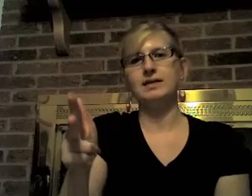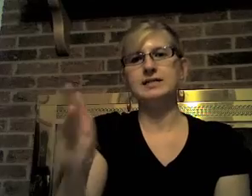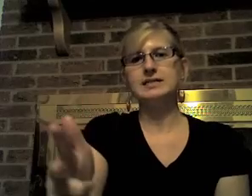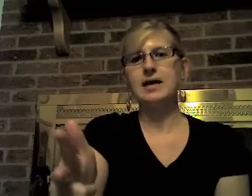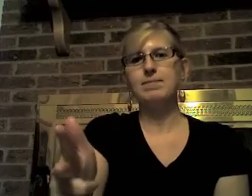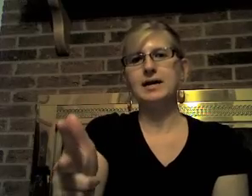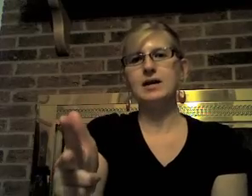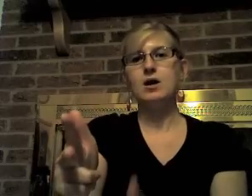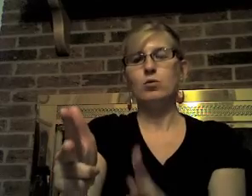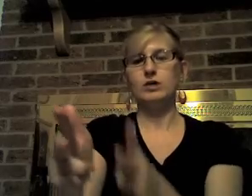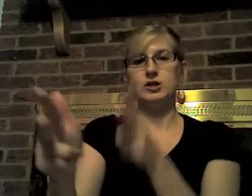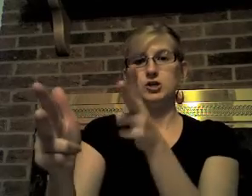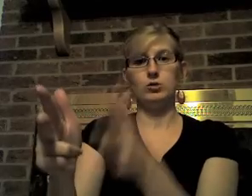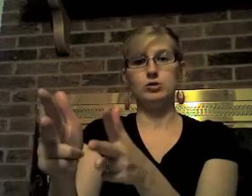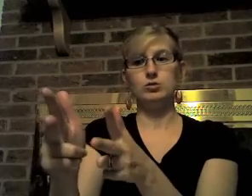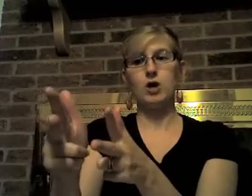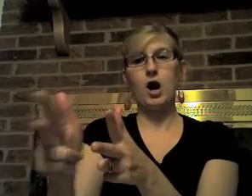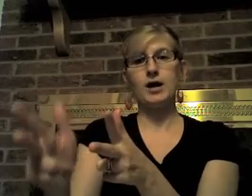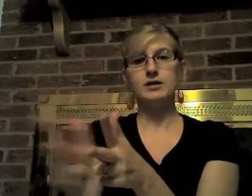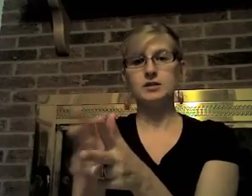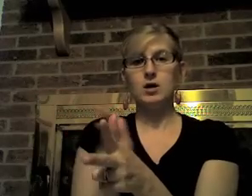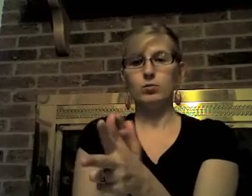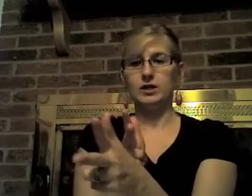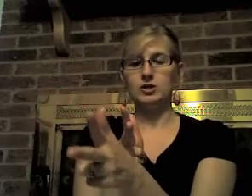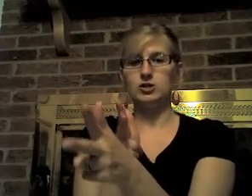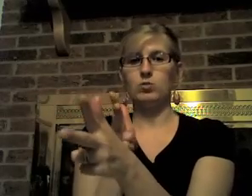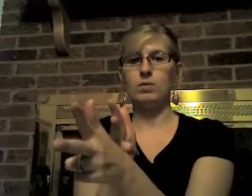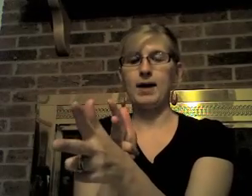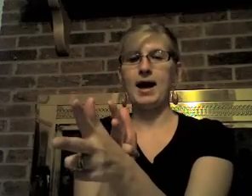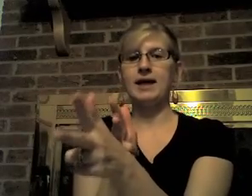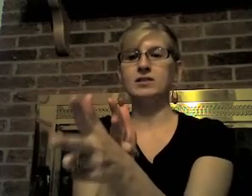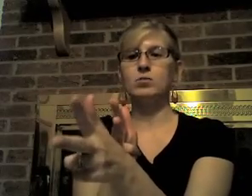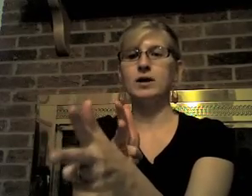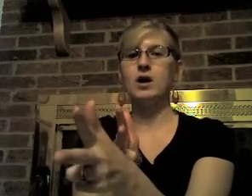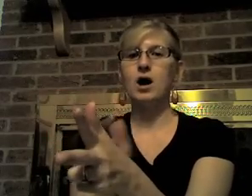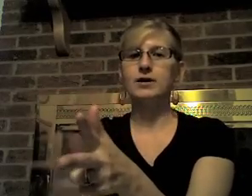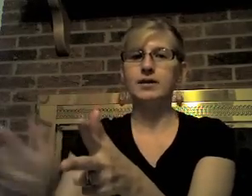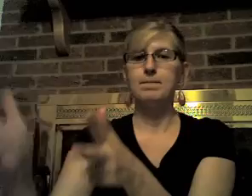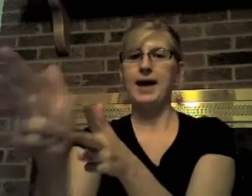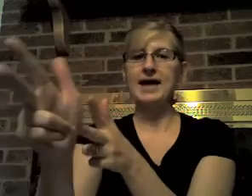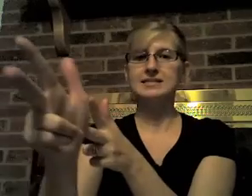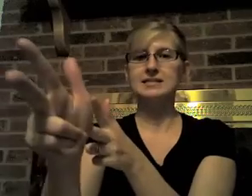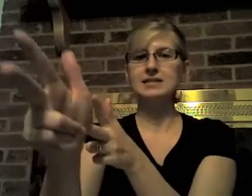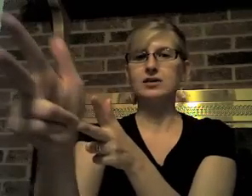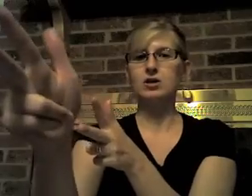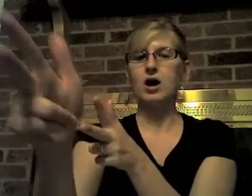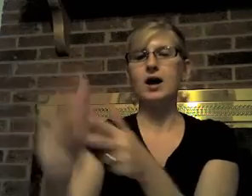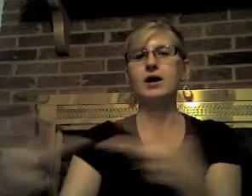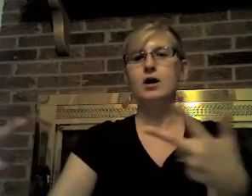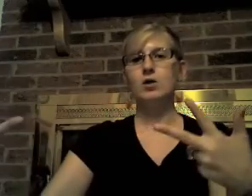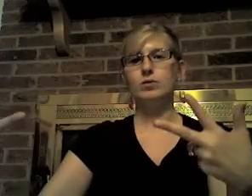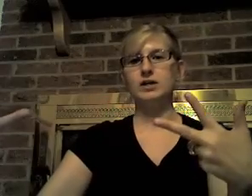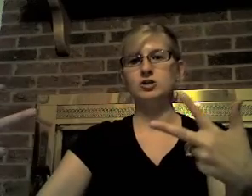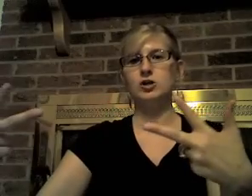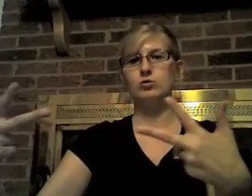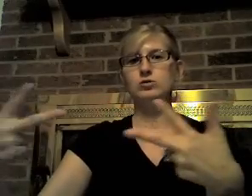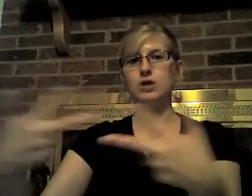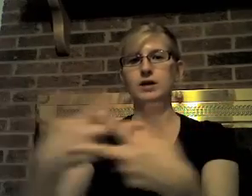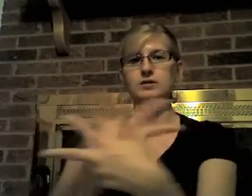and stopping. We can show 2 cars. We can show one behind the one car and then passes the other car. We can show 2 cars